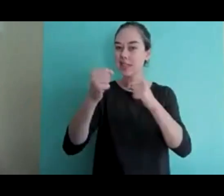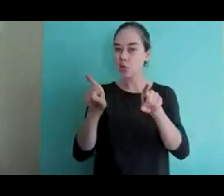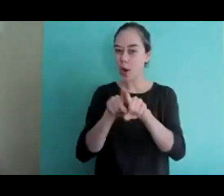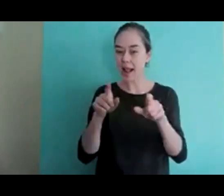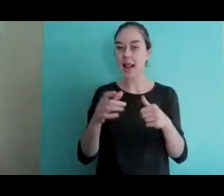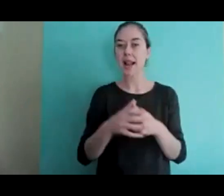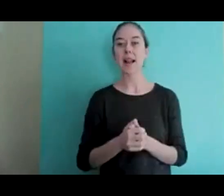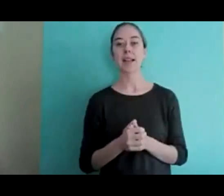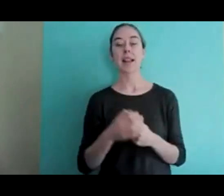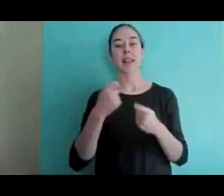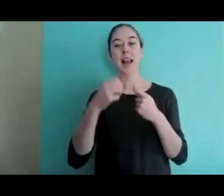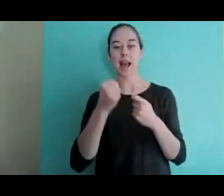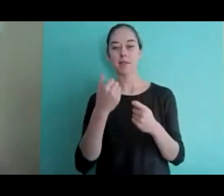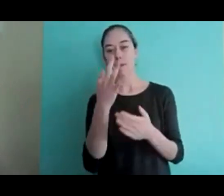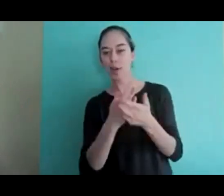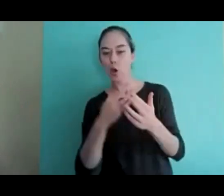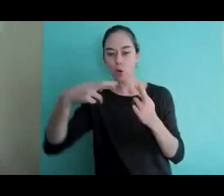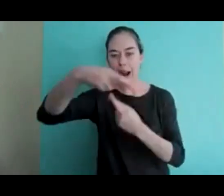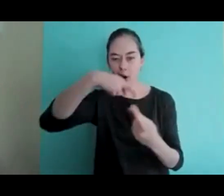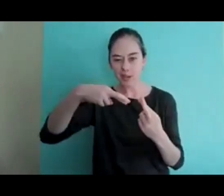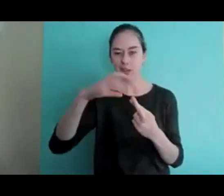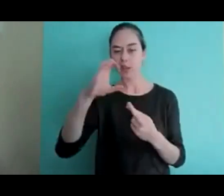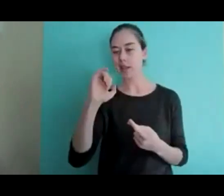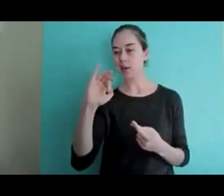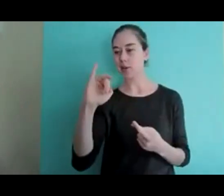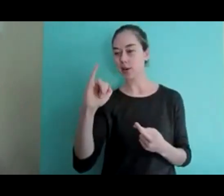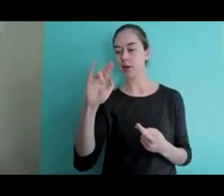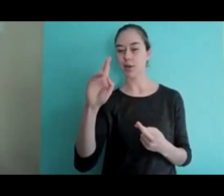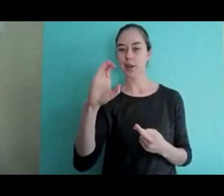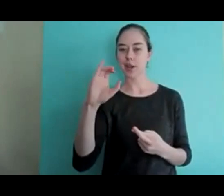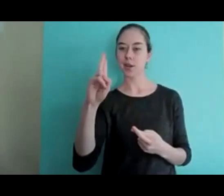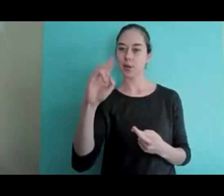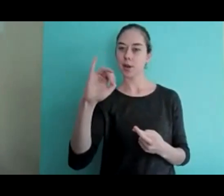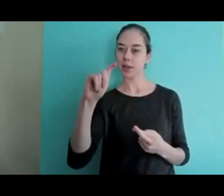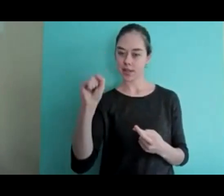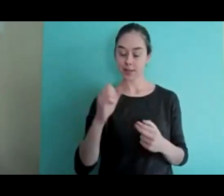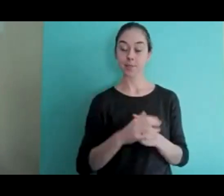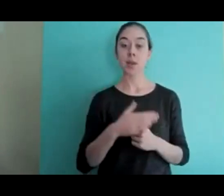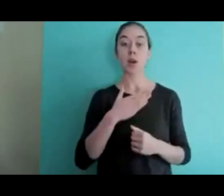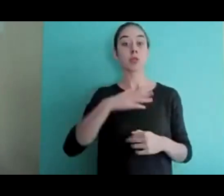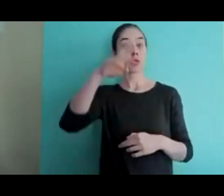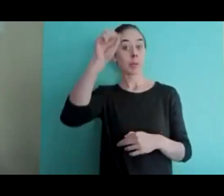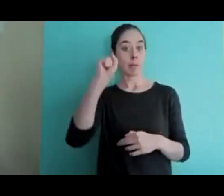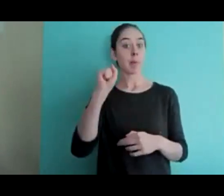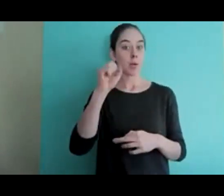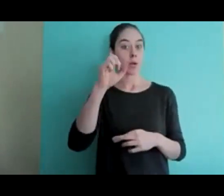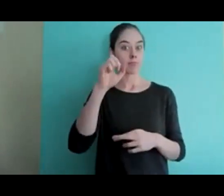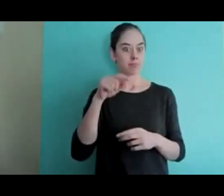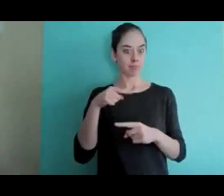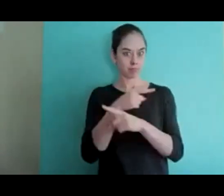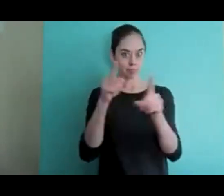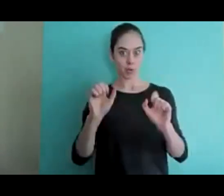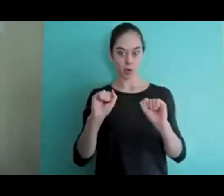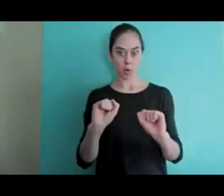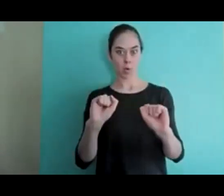and then we're going to do some circuits, all right? So just remember, go at your own pace all the time. Go at your